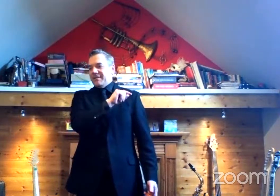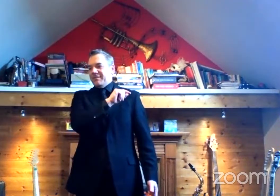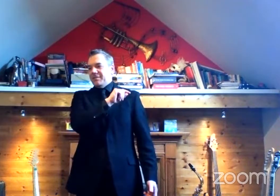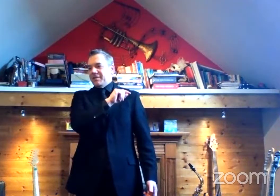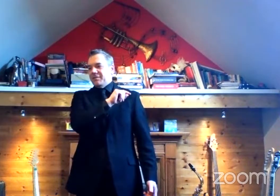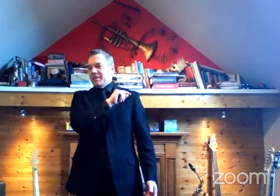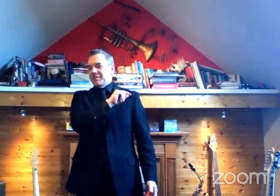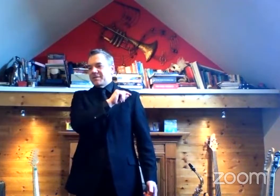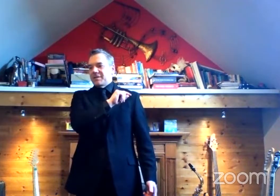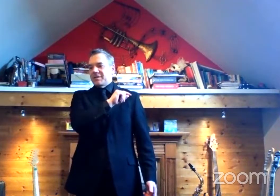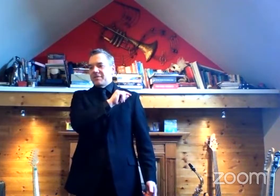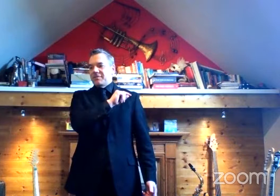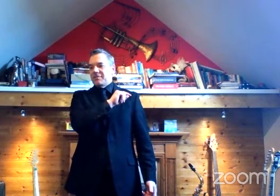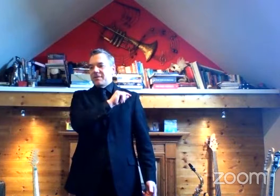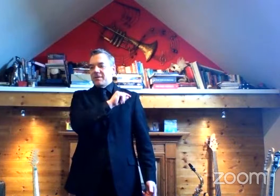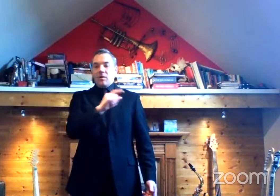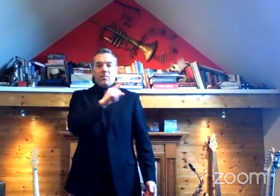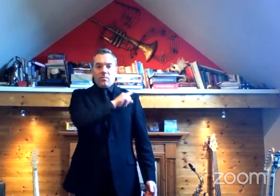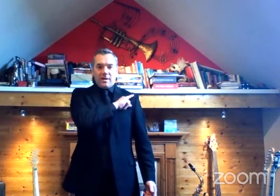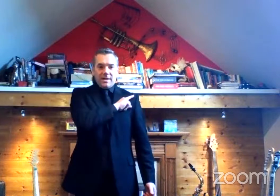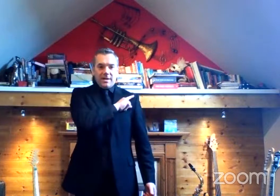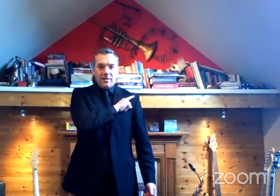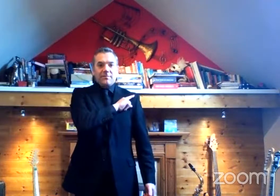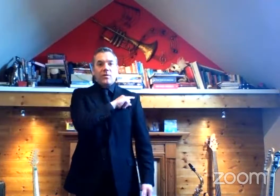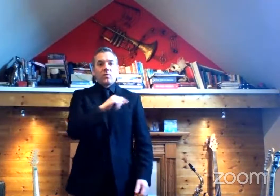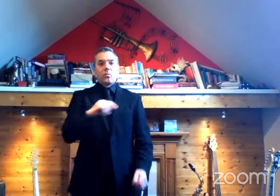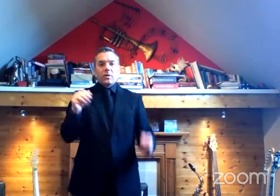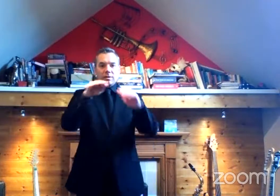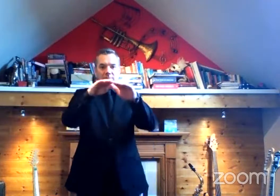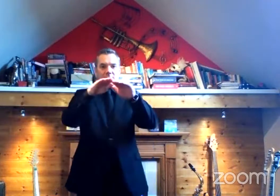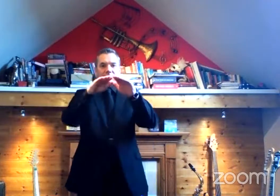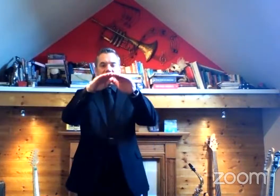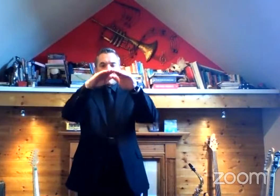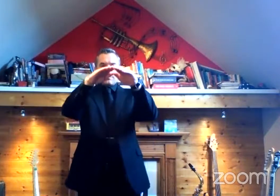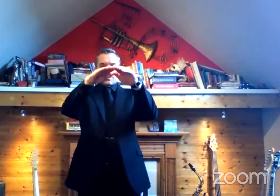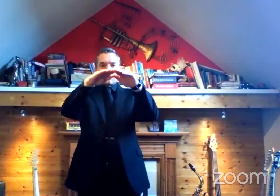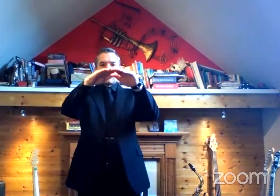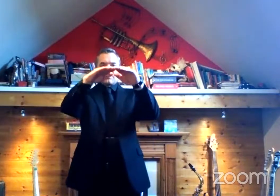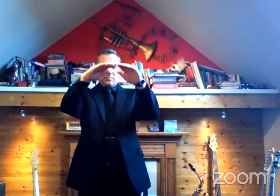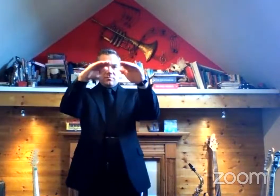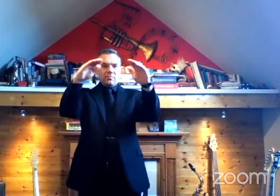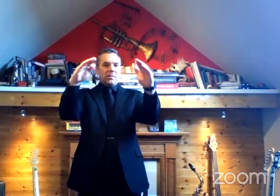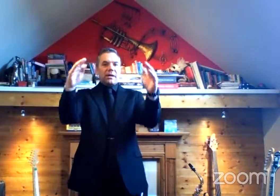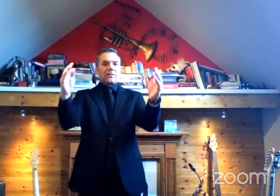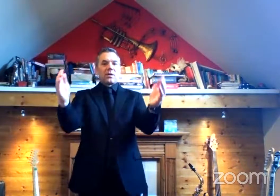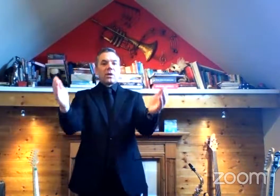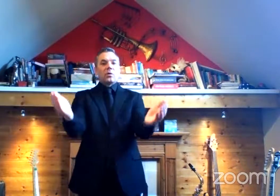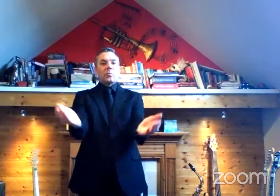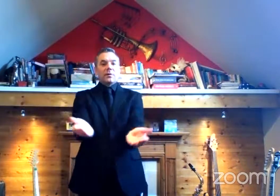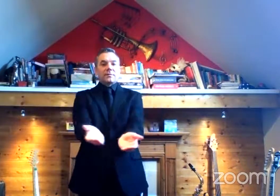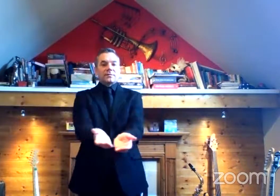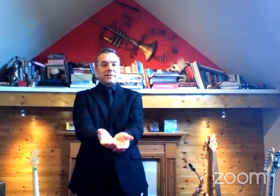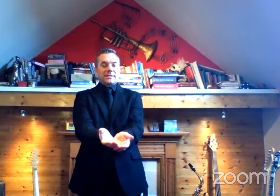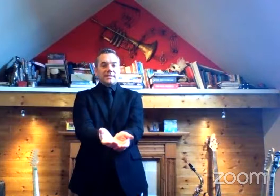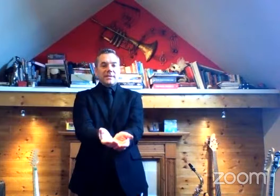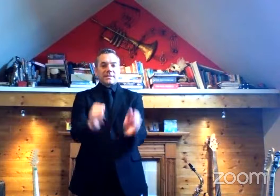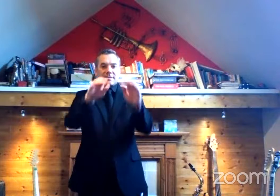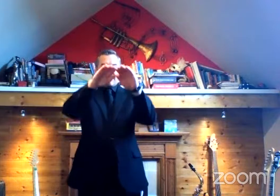I live for love. Now it's not enough. Why? For the world. Well, the world's easy. We're just going to make the globe, right? That's